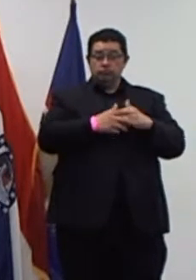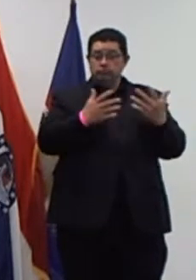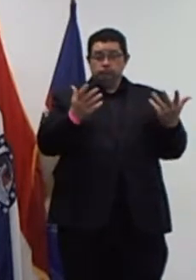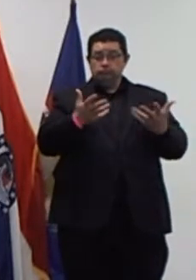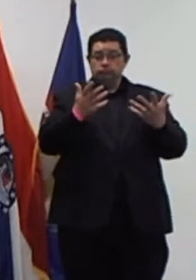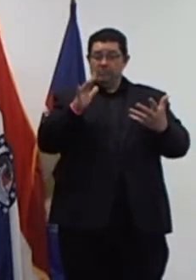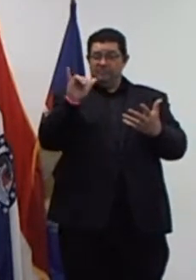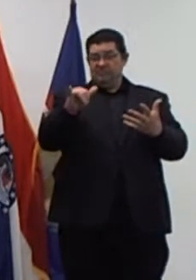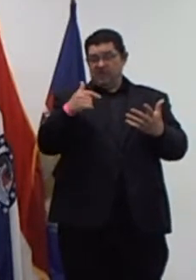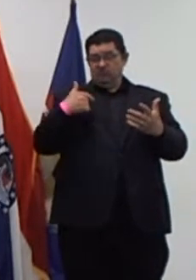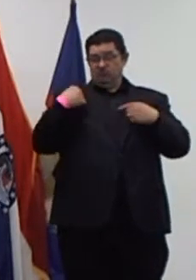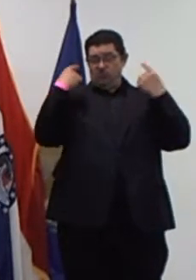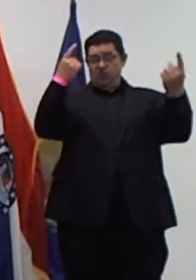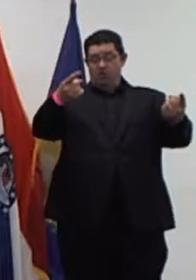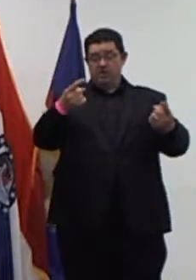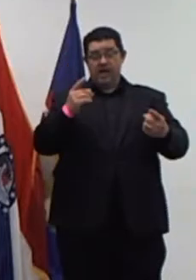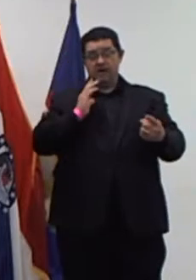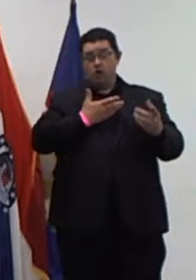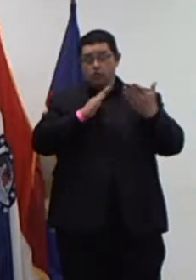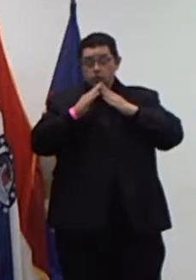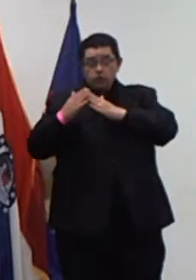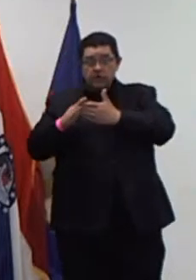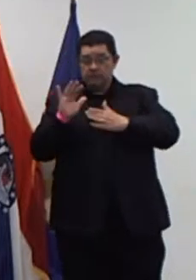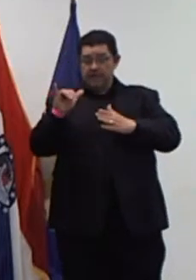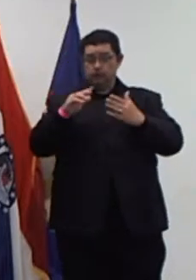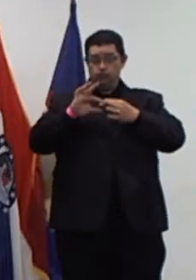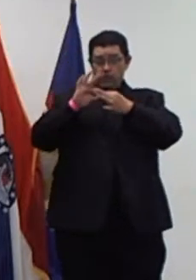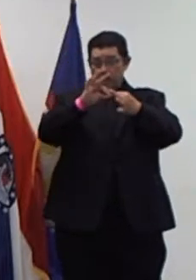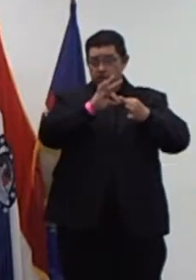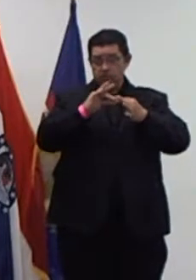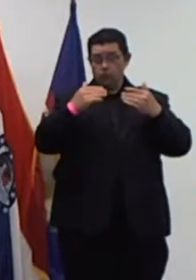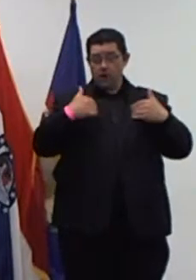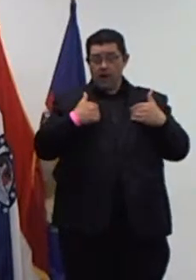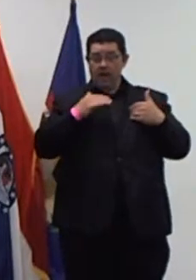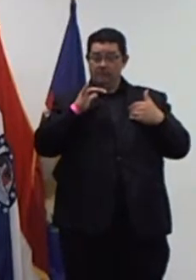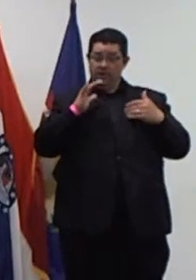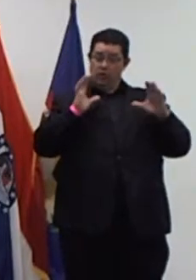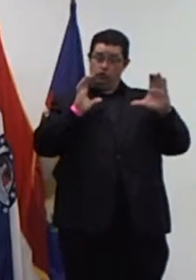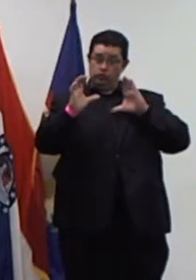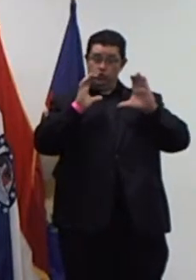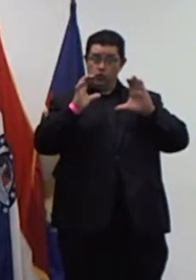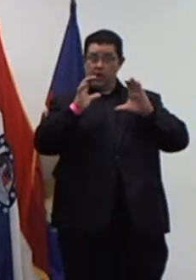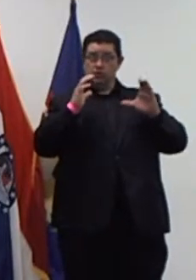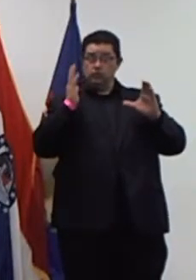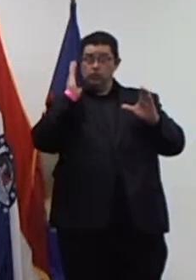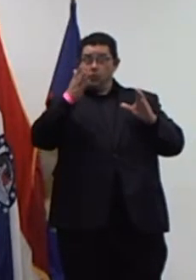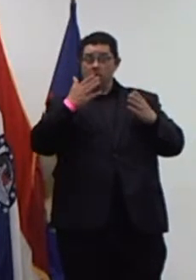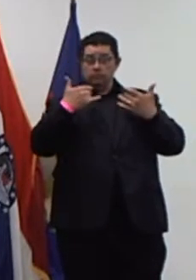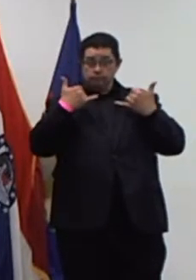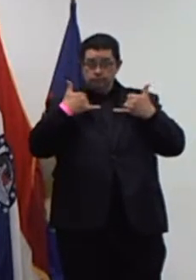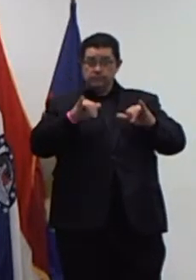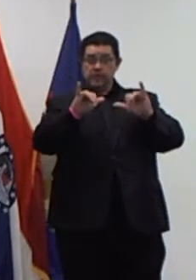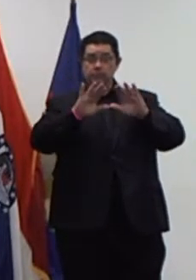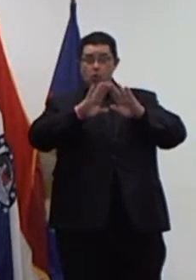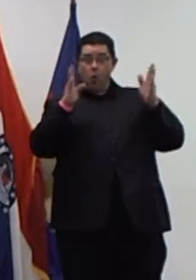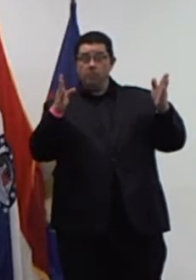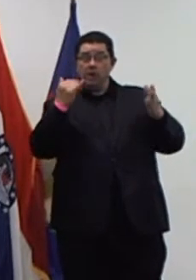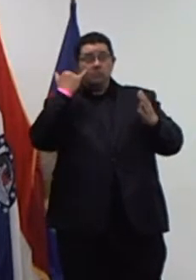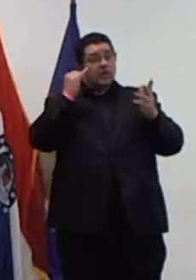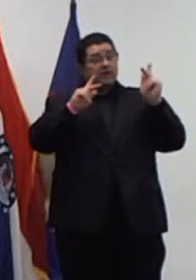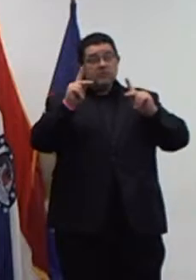the relationship we have with our community, and we'll keep those communication pipelines open. If people want to